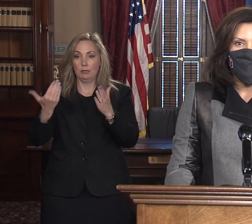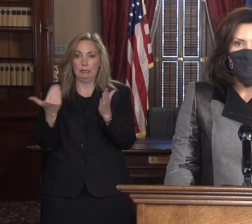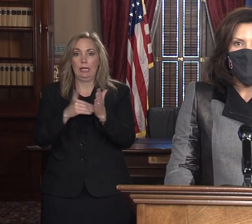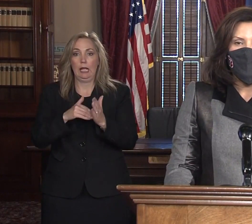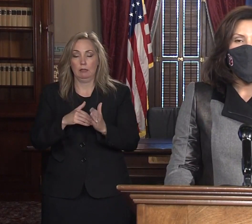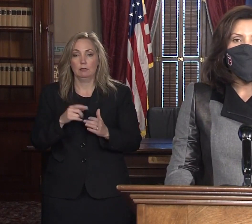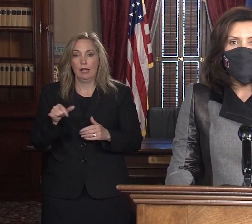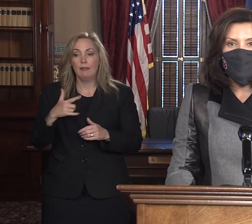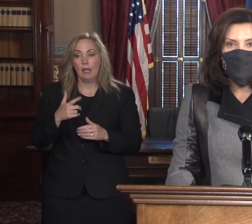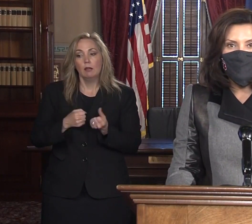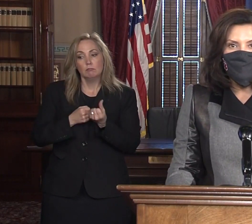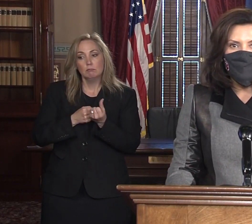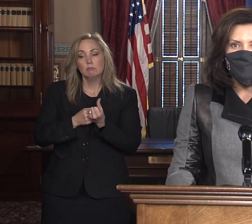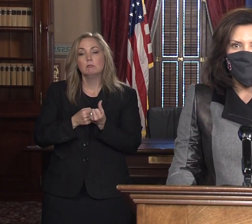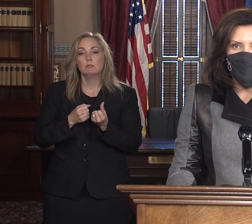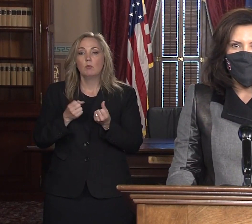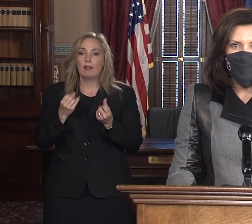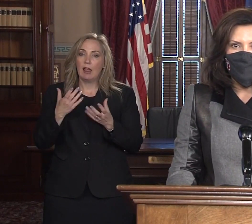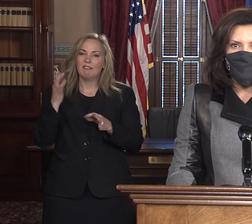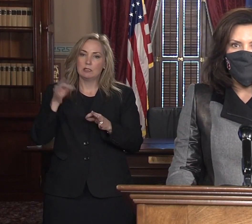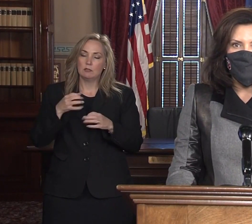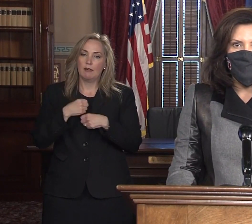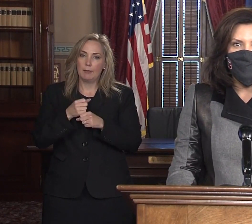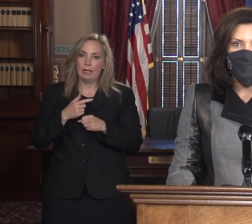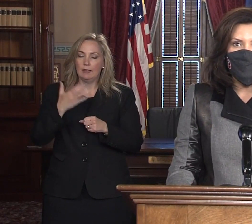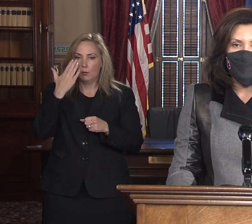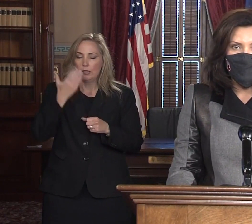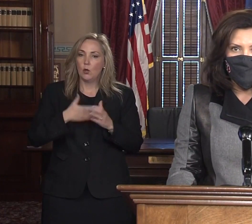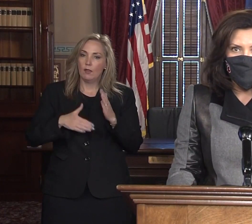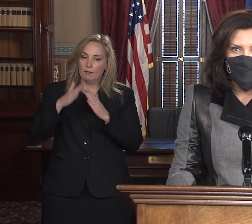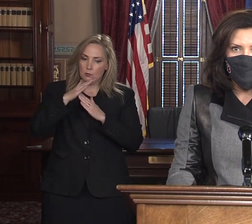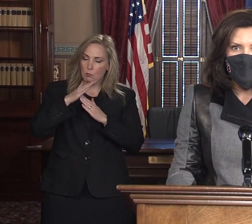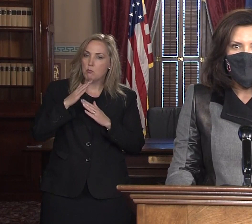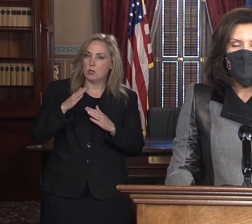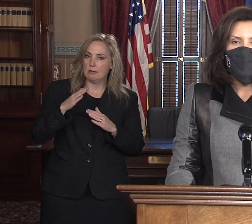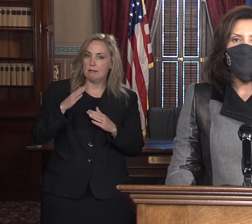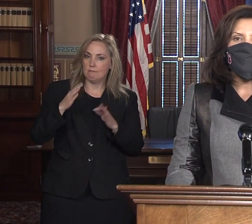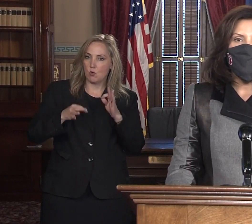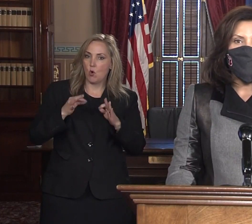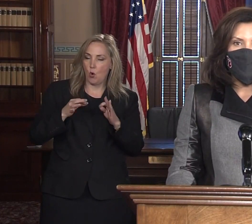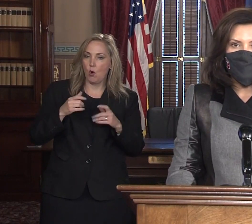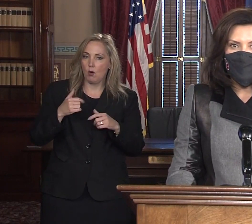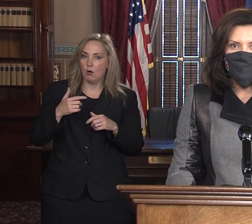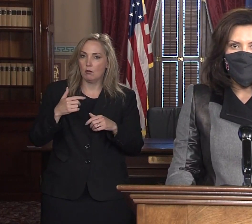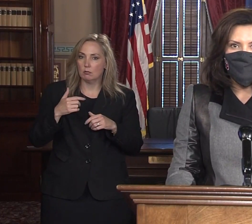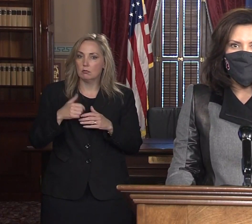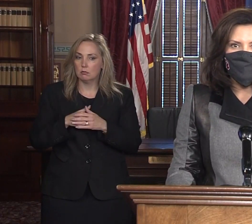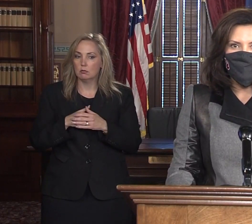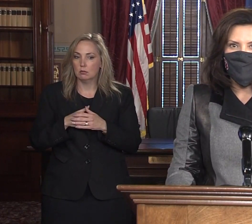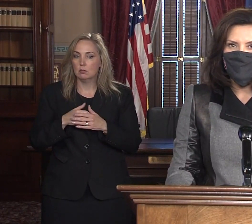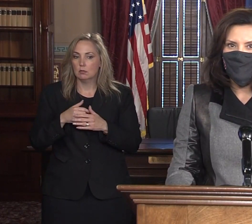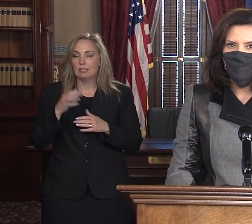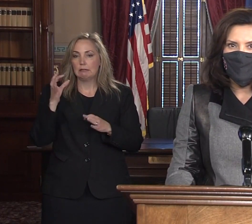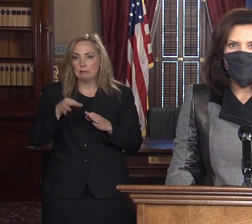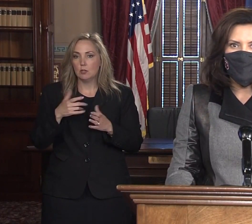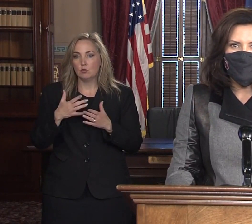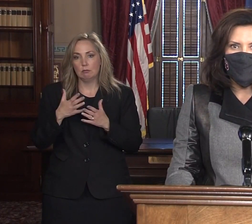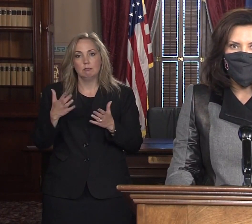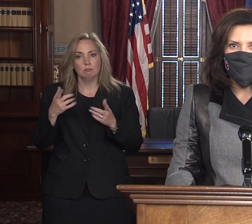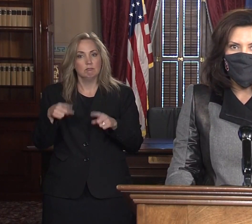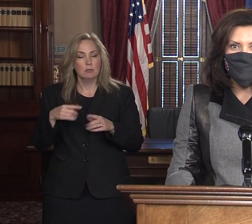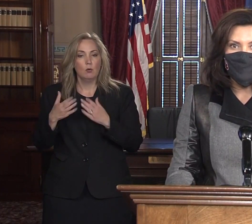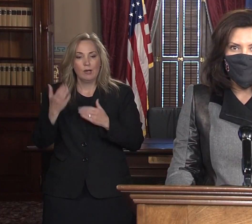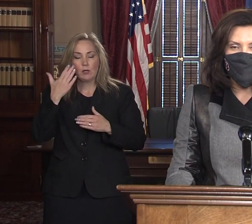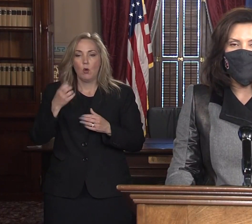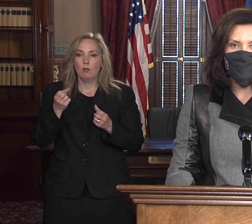make. We all recognize that the Supreme Court decision has created a lot of confusion. We also recognize that there are some things that we are going to